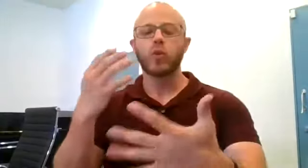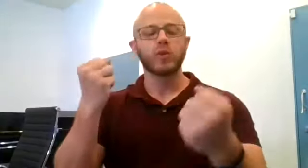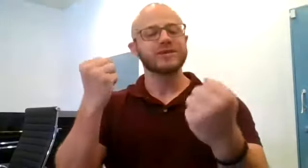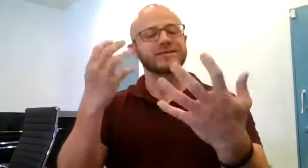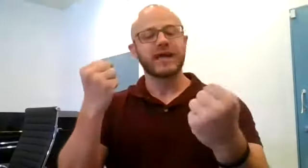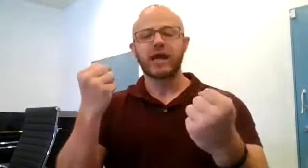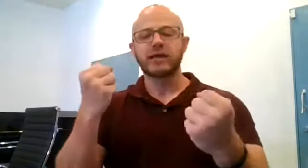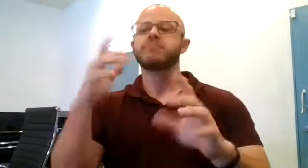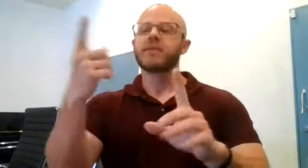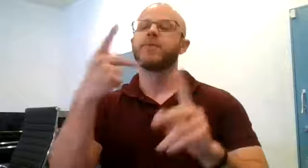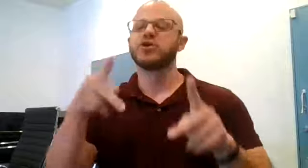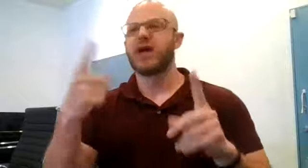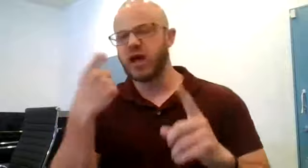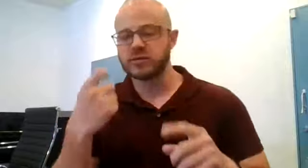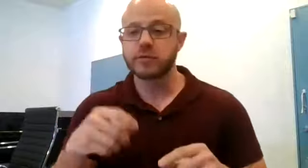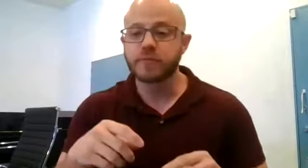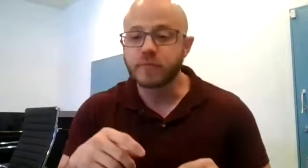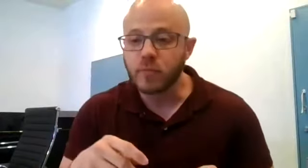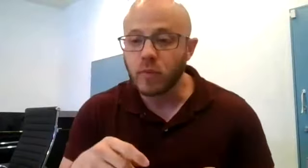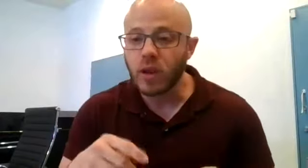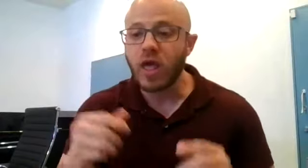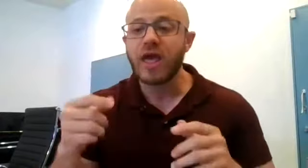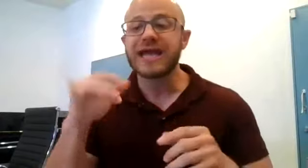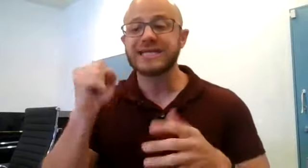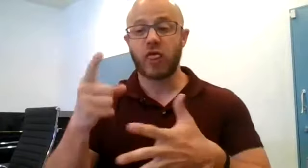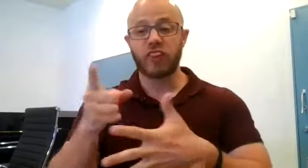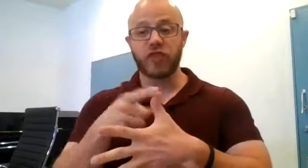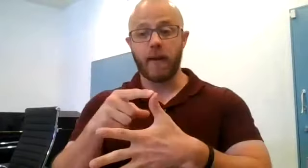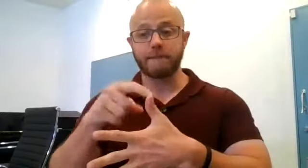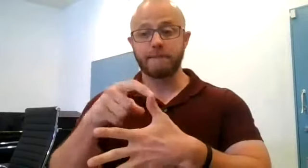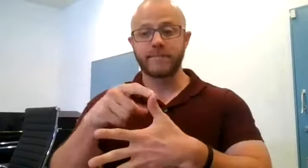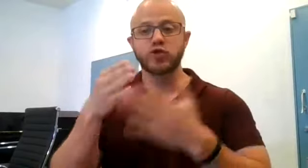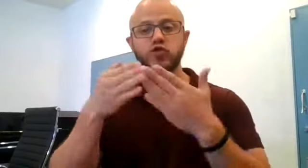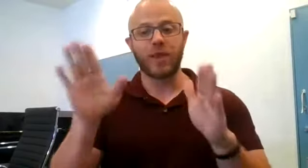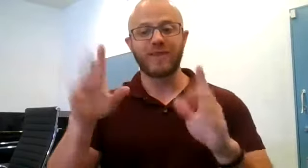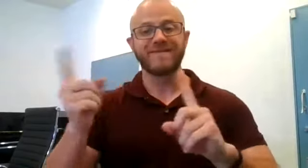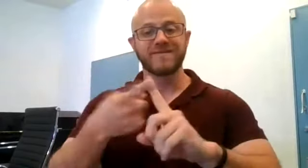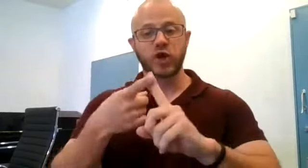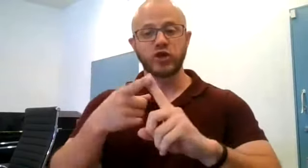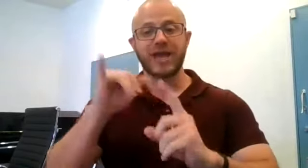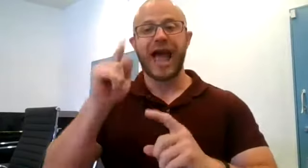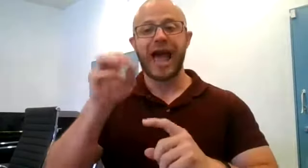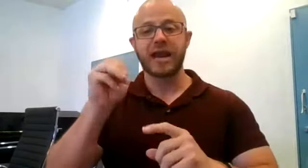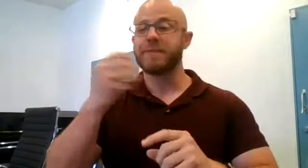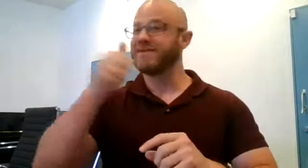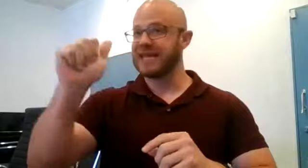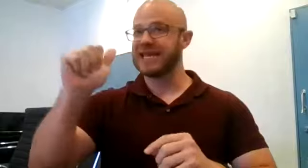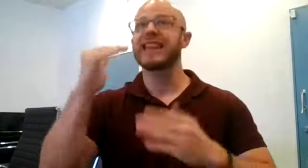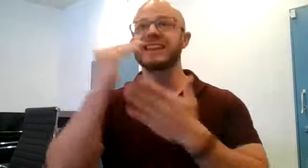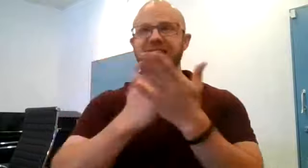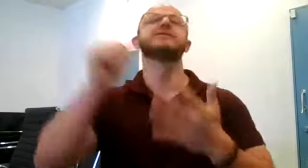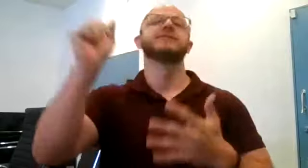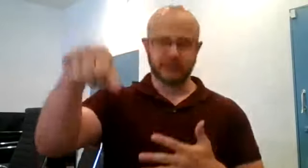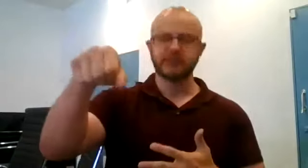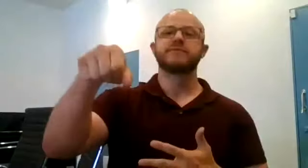Right. So when we sign, if a person asks me a question in the chat, the thumb tends to be the